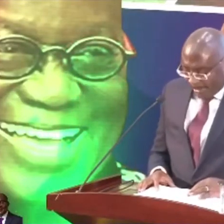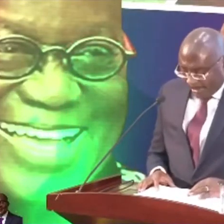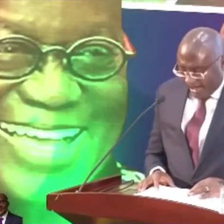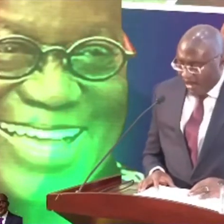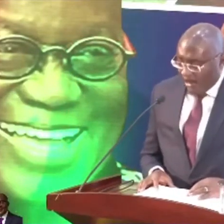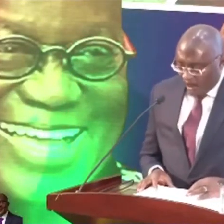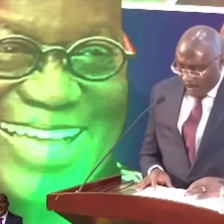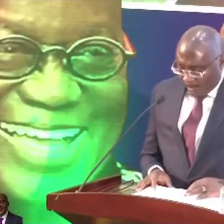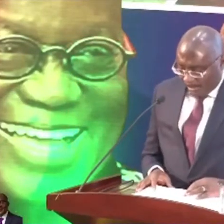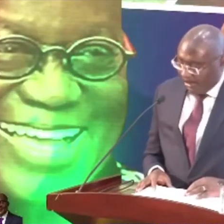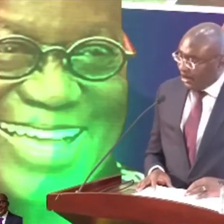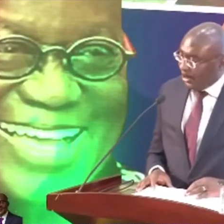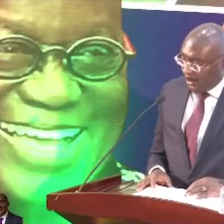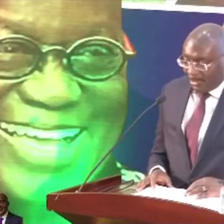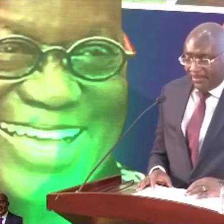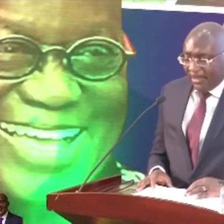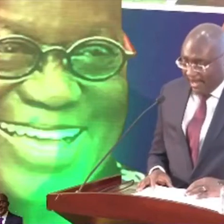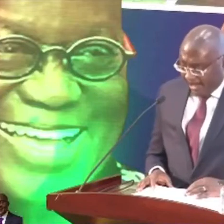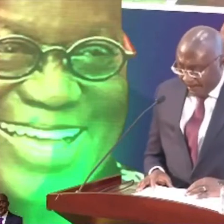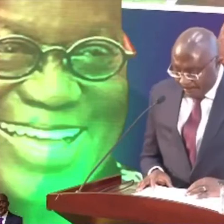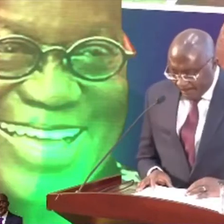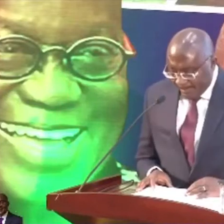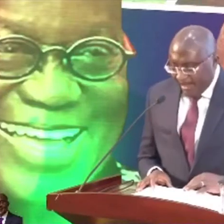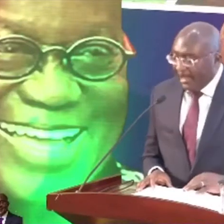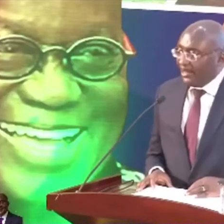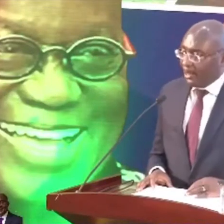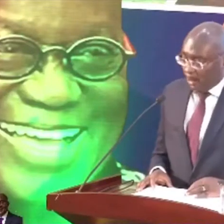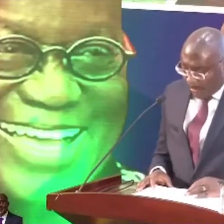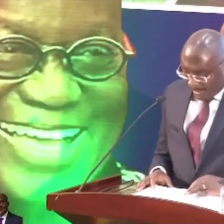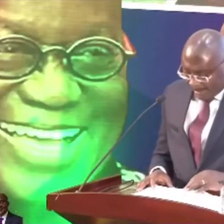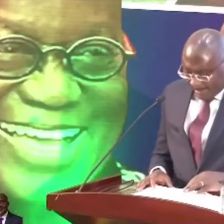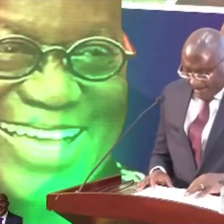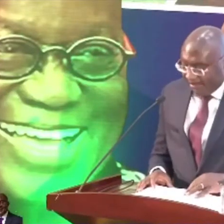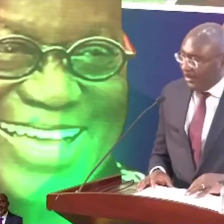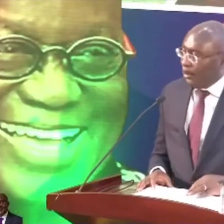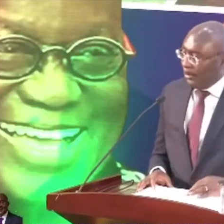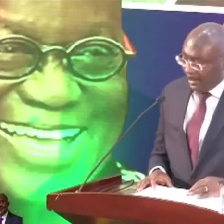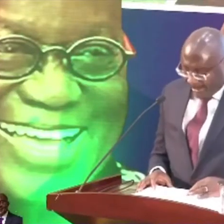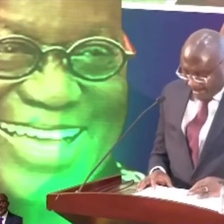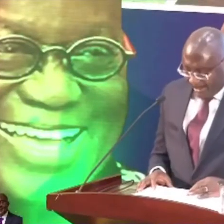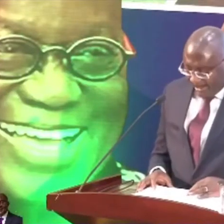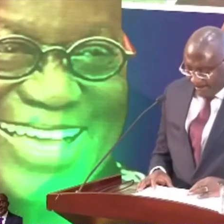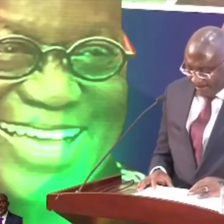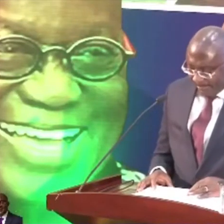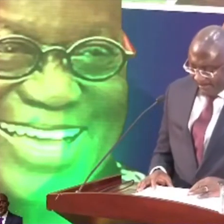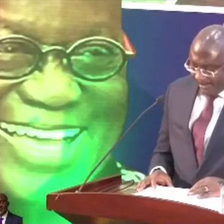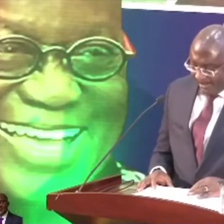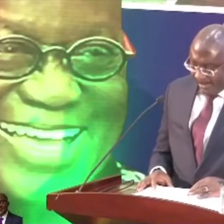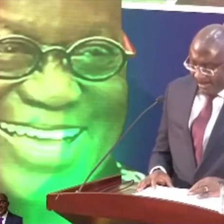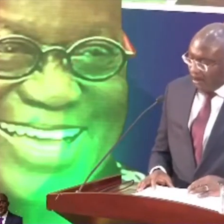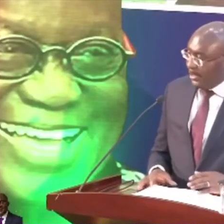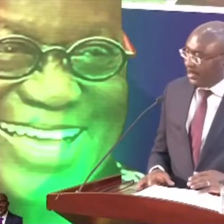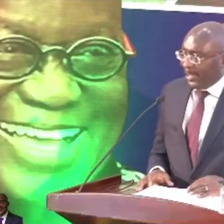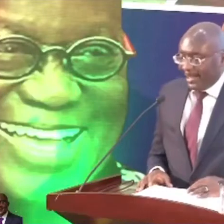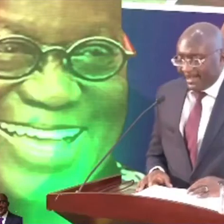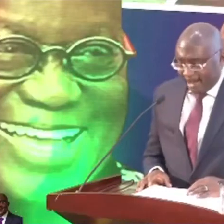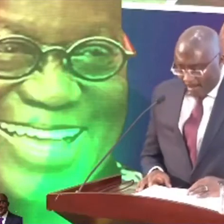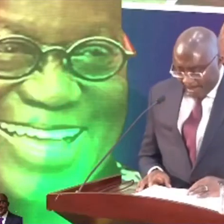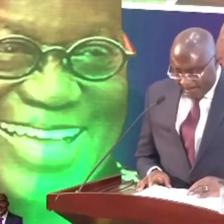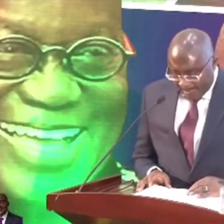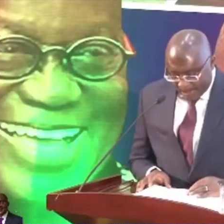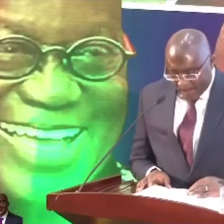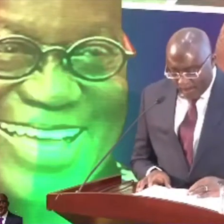During the Town Hall and Results Fair held in Kumasi in February this year, we discussed